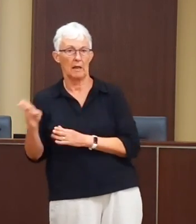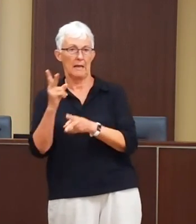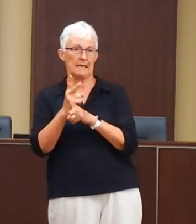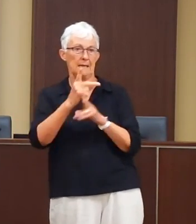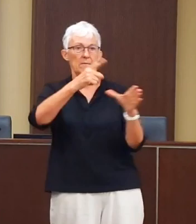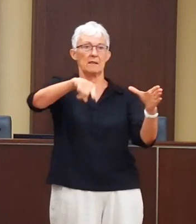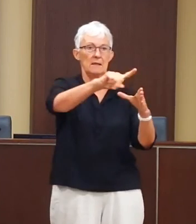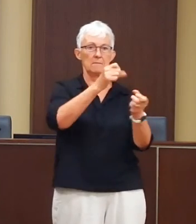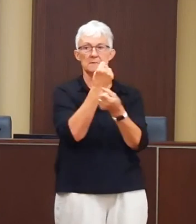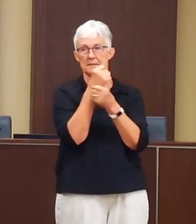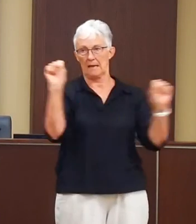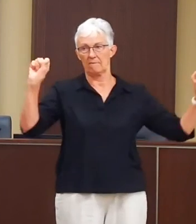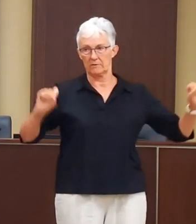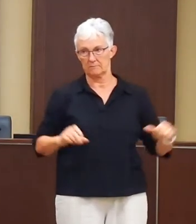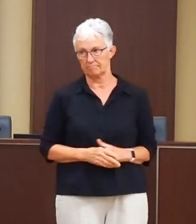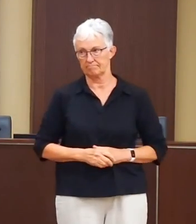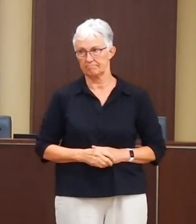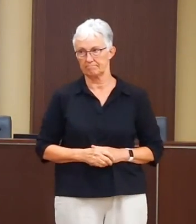Any other questions?